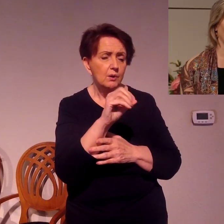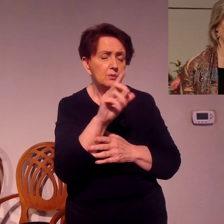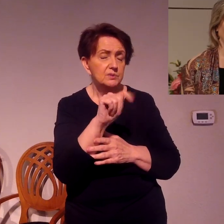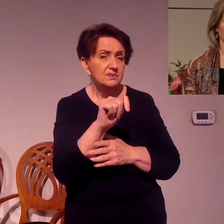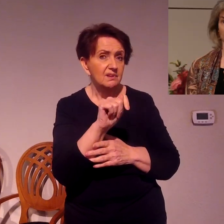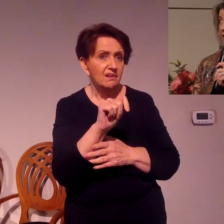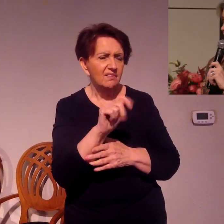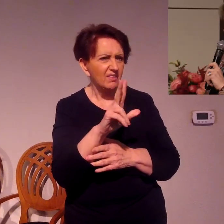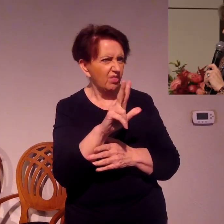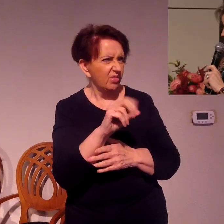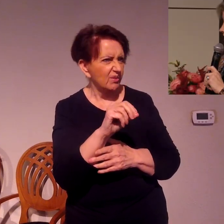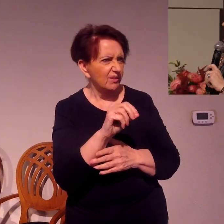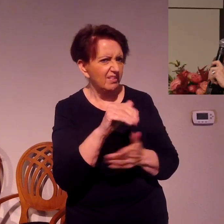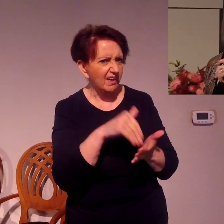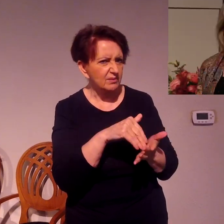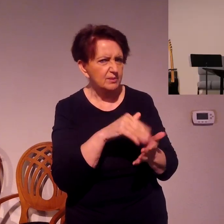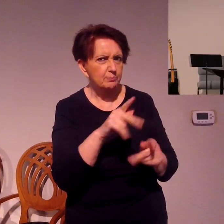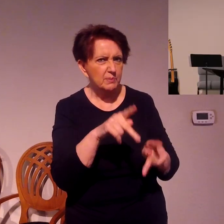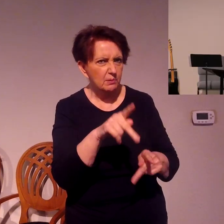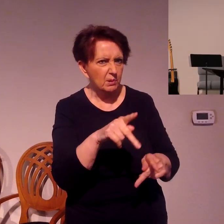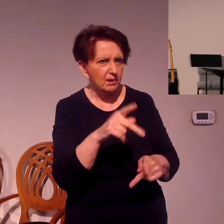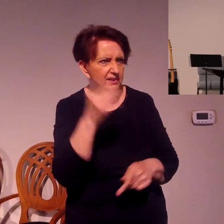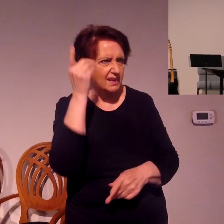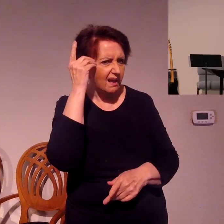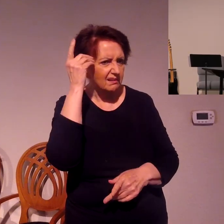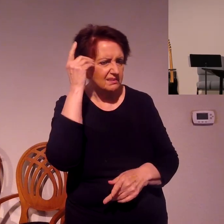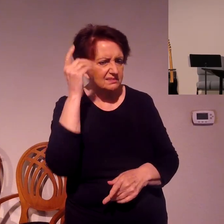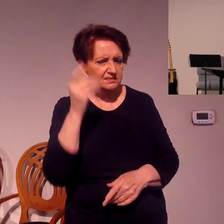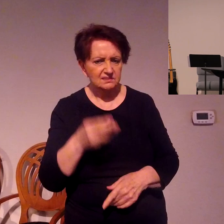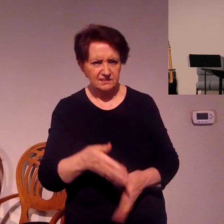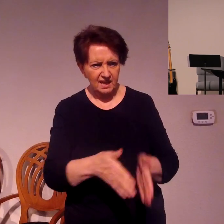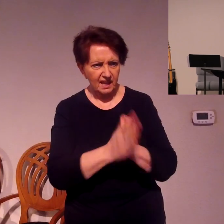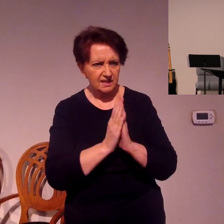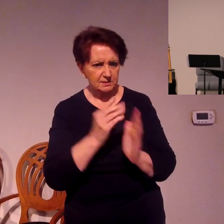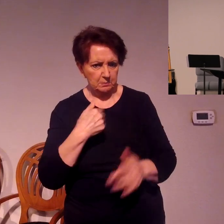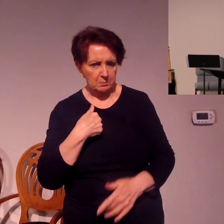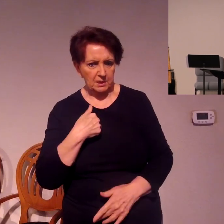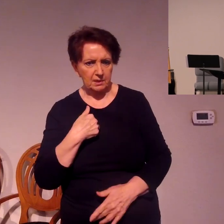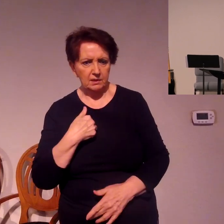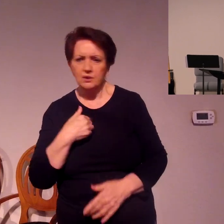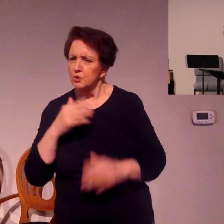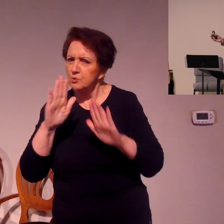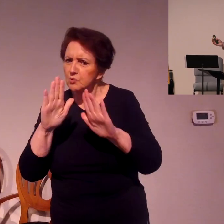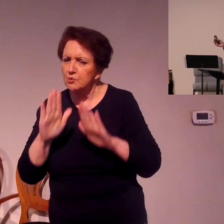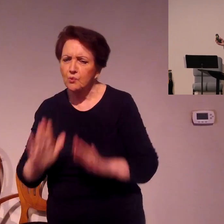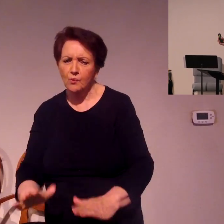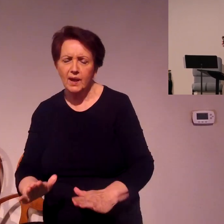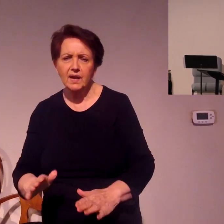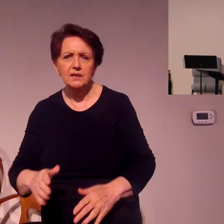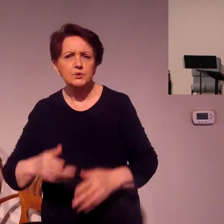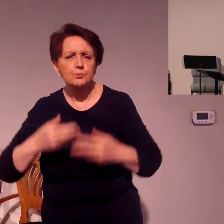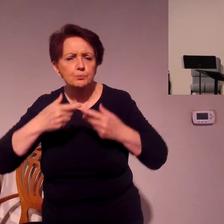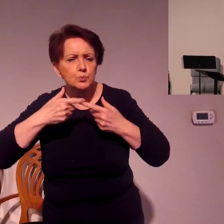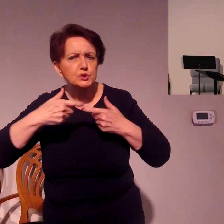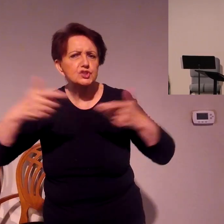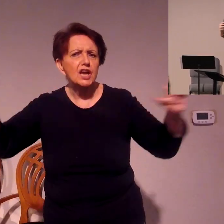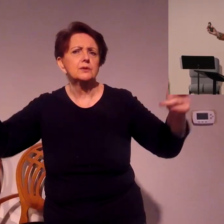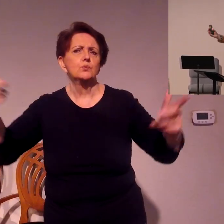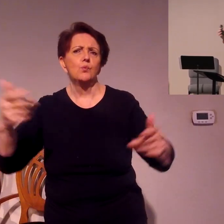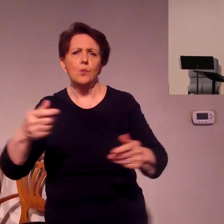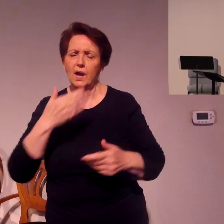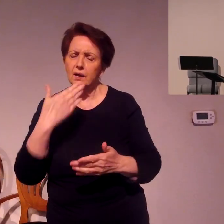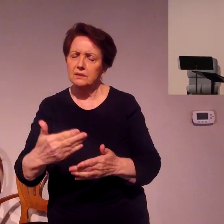like, she's like, "Karen, you're great with people. You'll project well, you know, bring